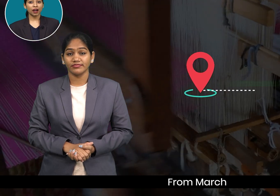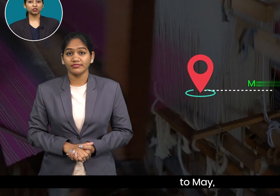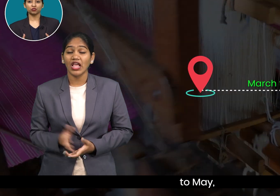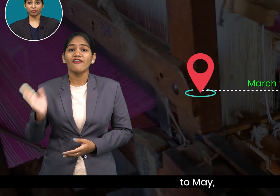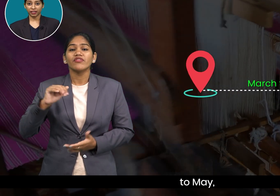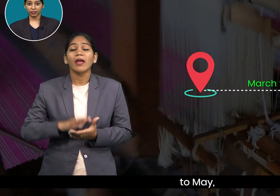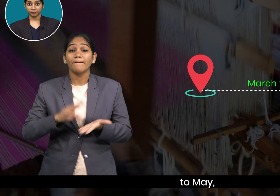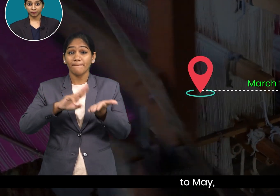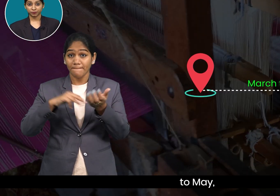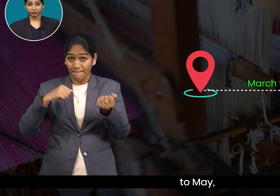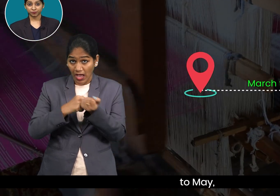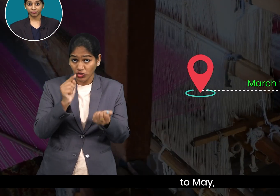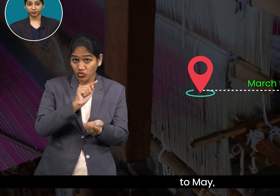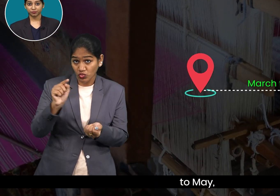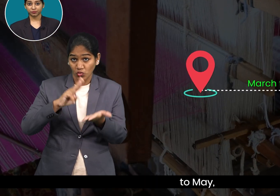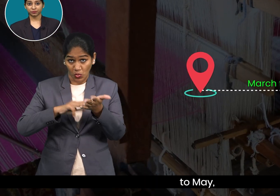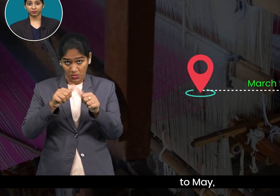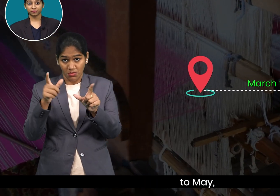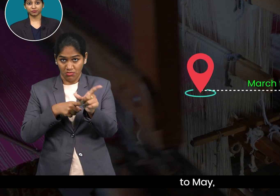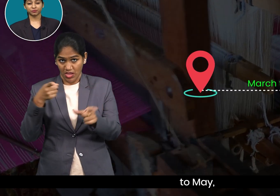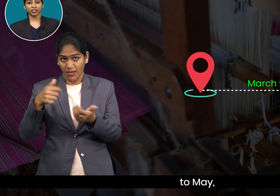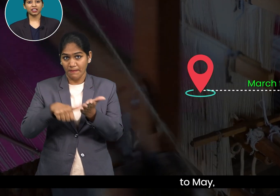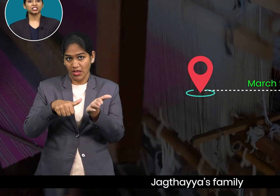From March to May,